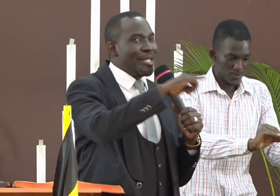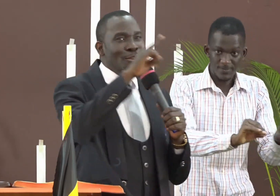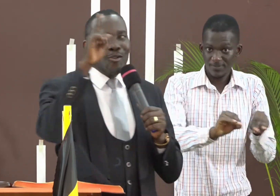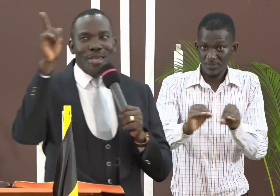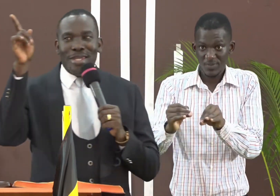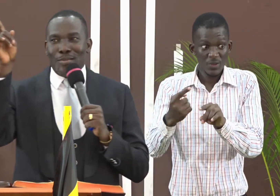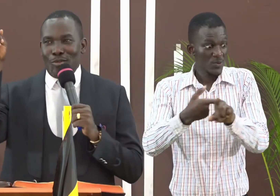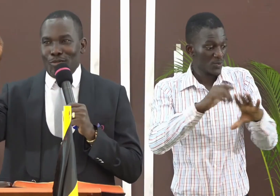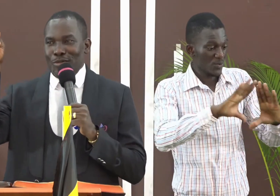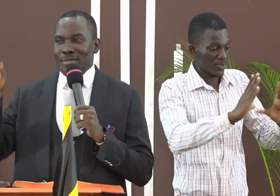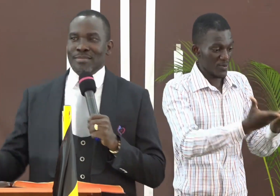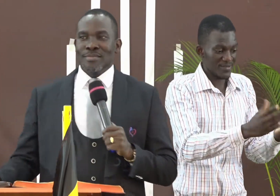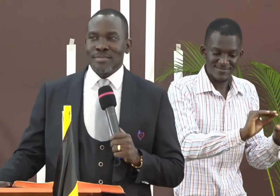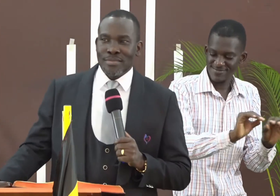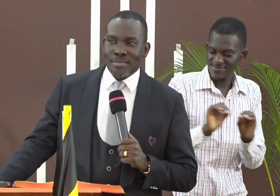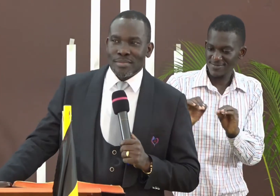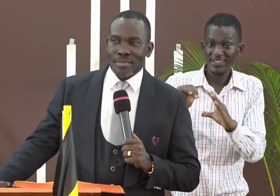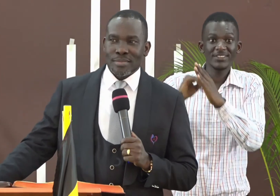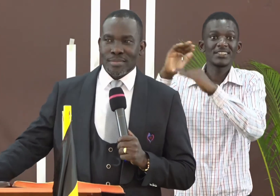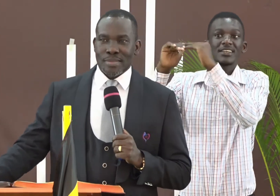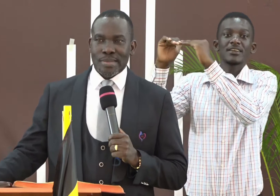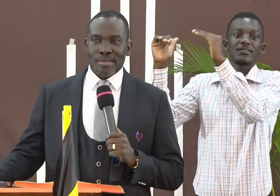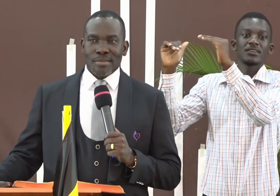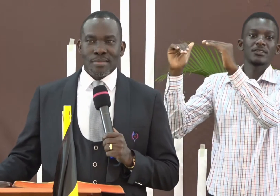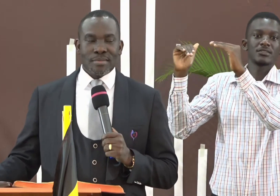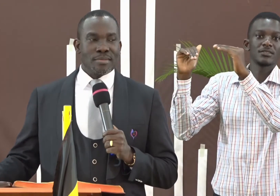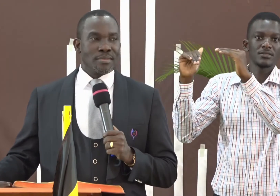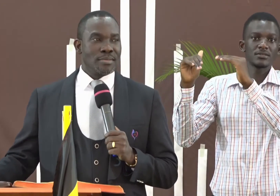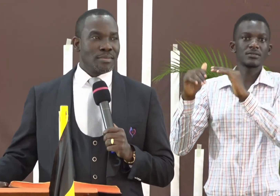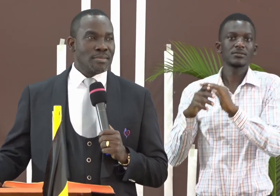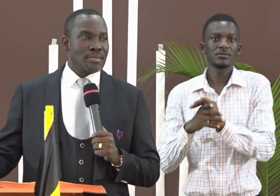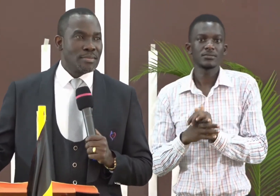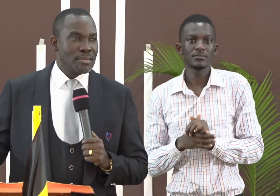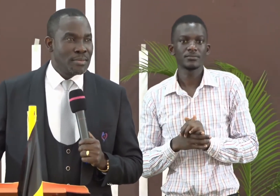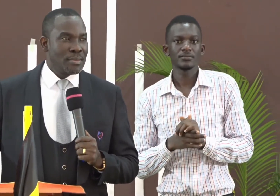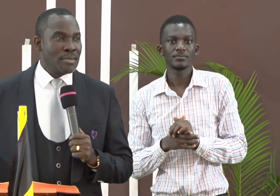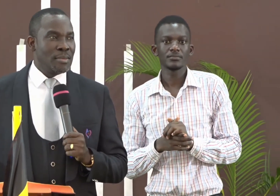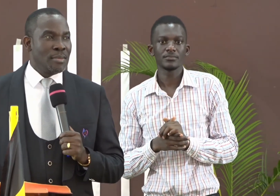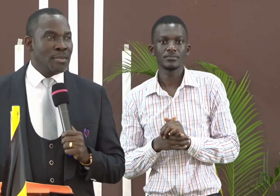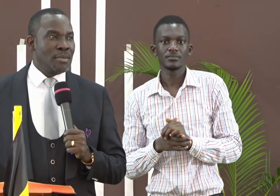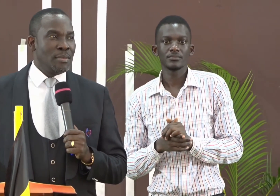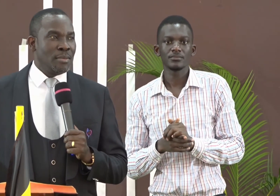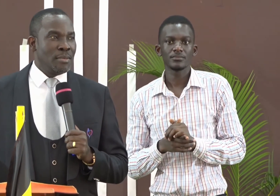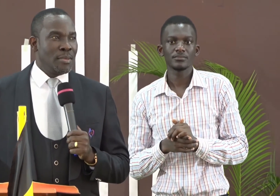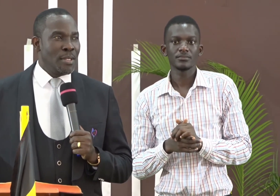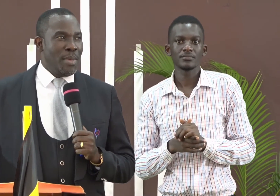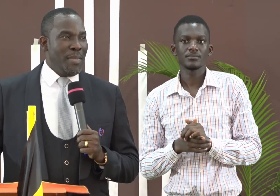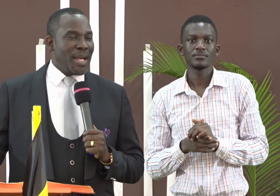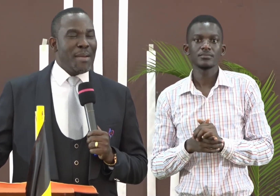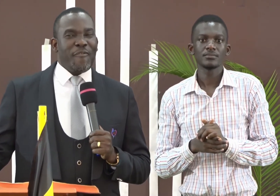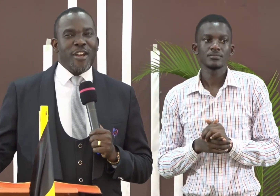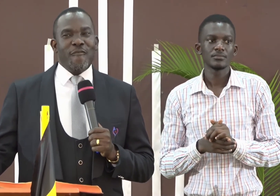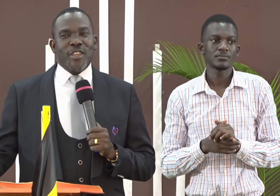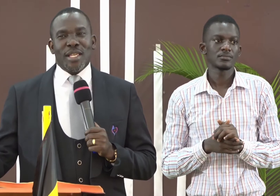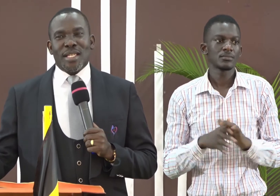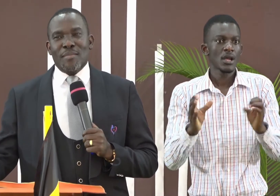nsi ogize mu ggulu. It is a time to change your address from the one on earth to the one in heaven.